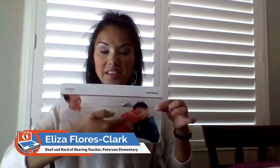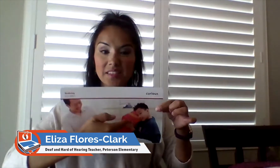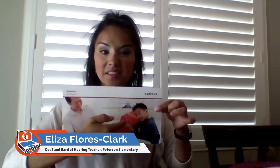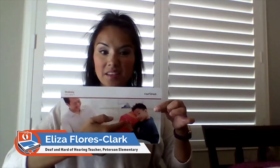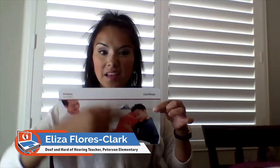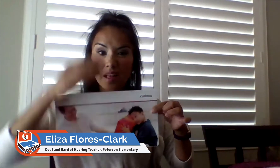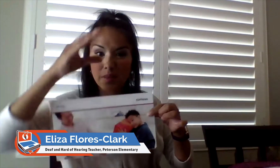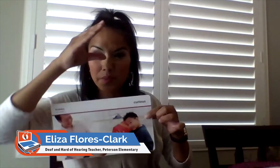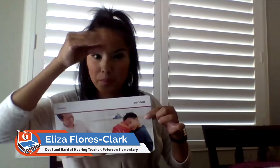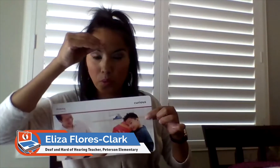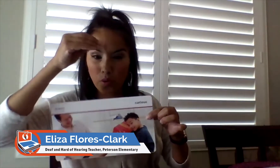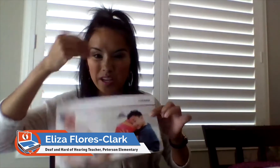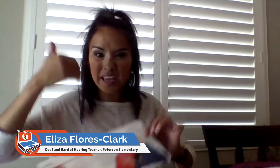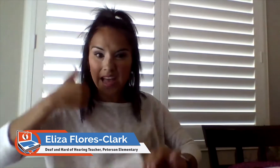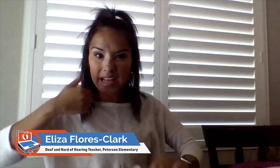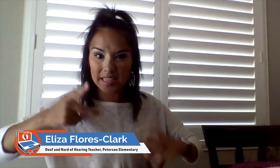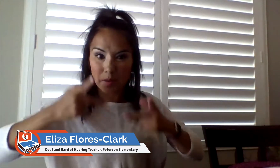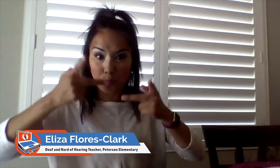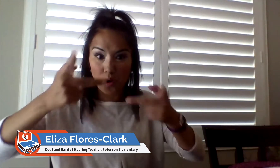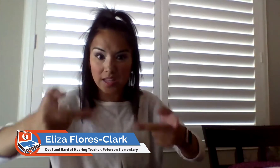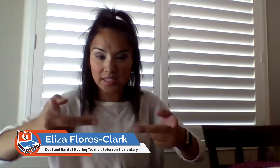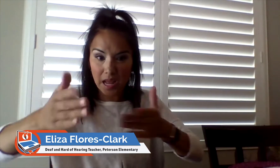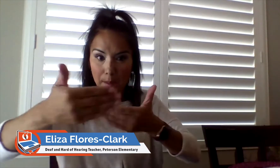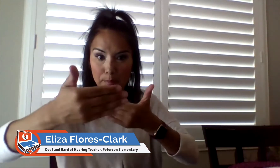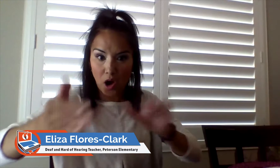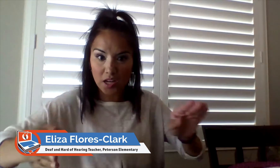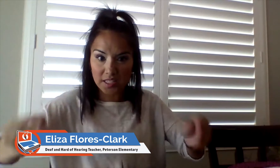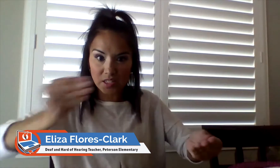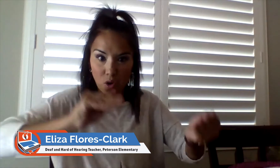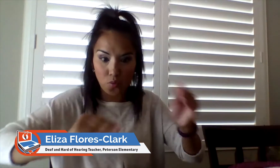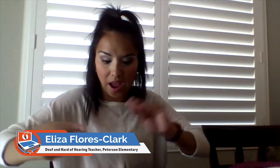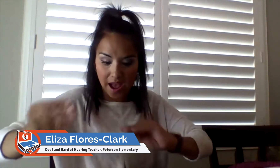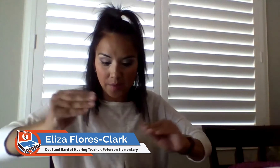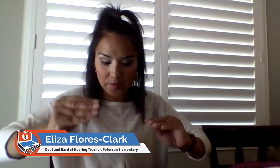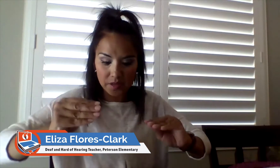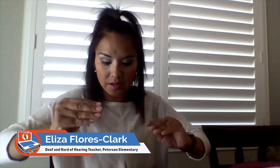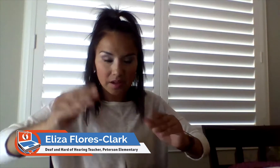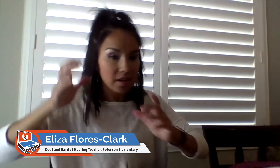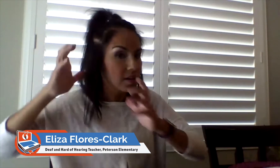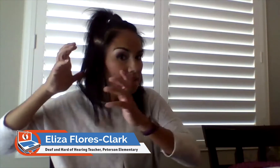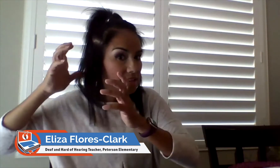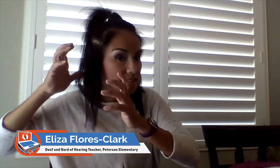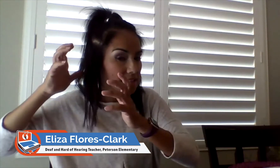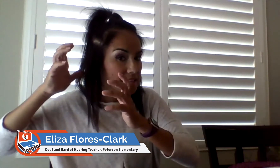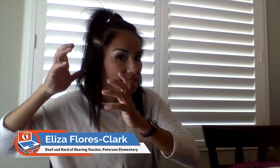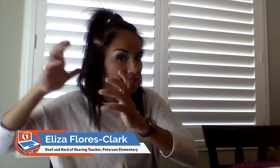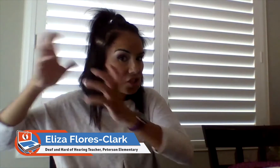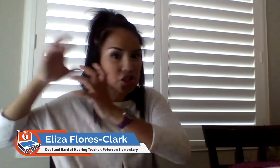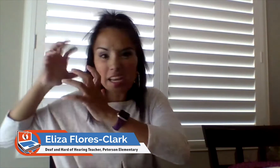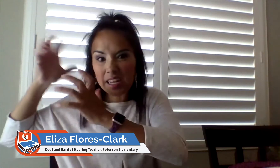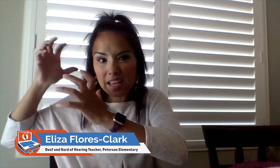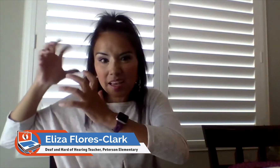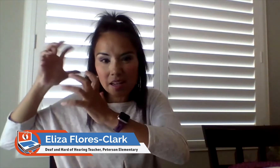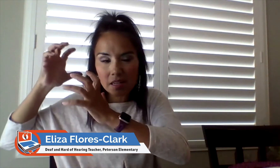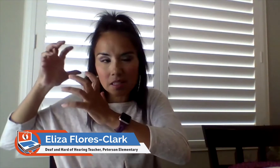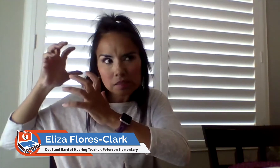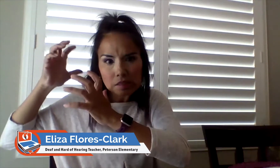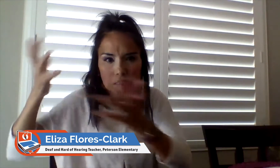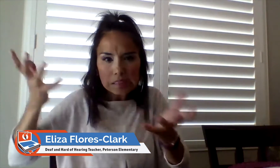This, the boy, he has like a present, a box that's all wrapped. He's listening, shaking it.